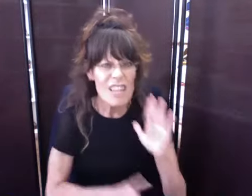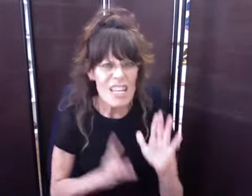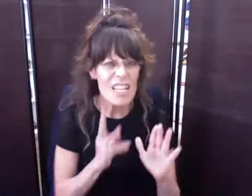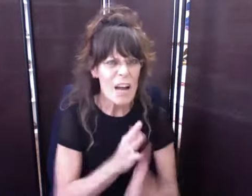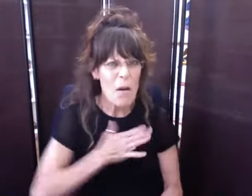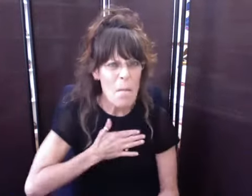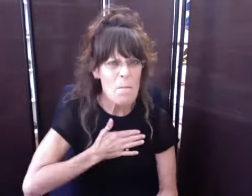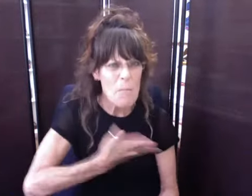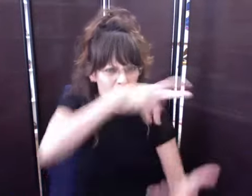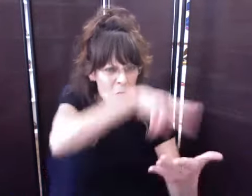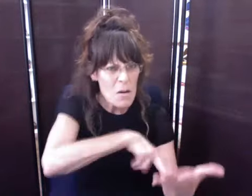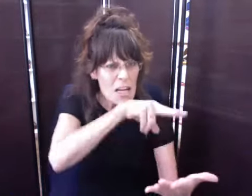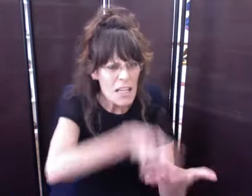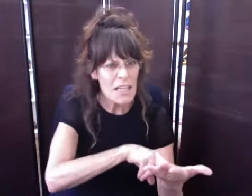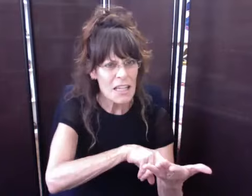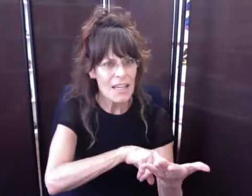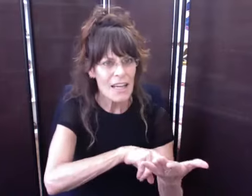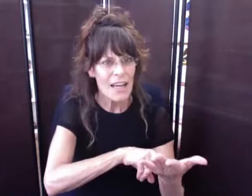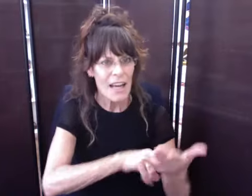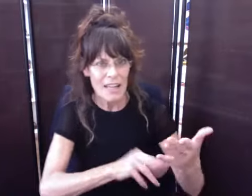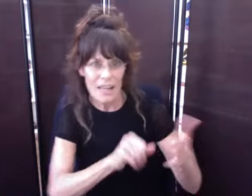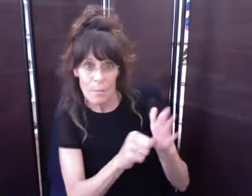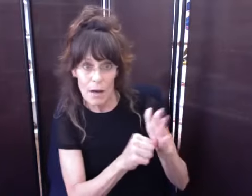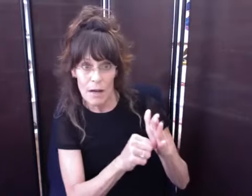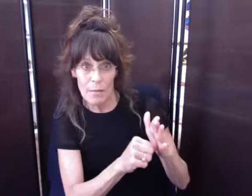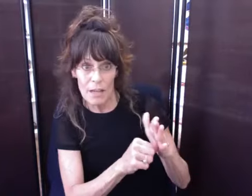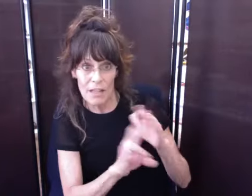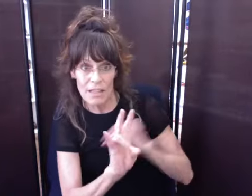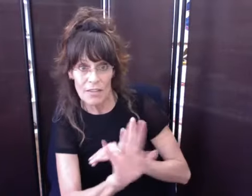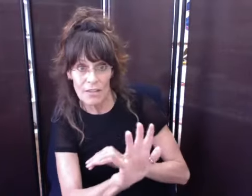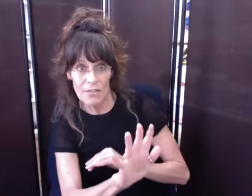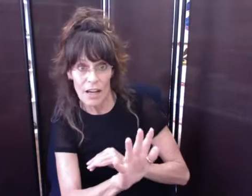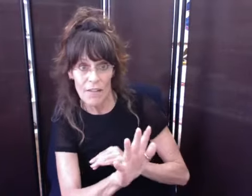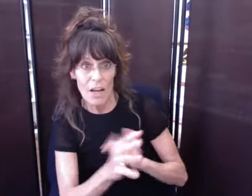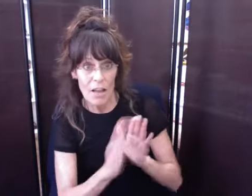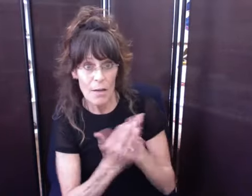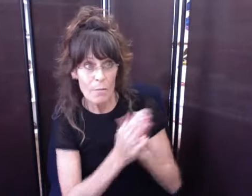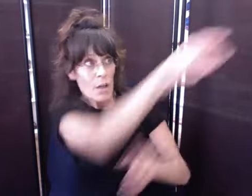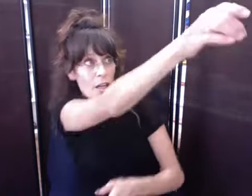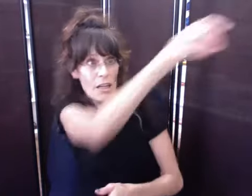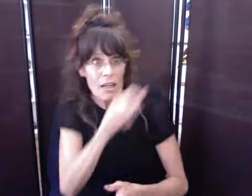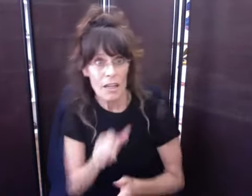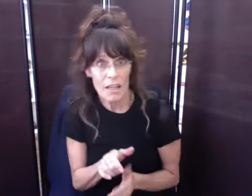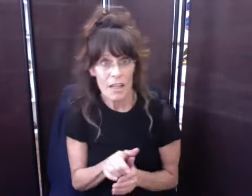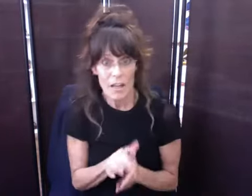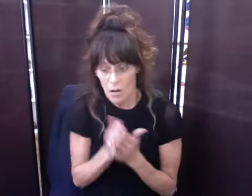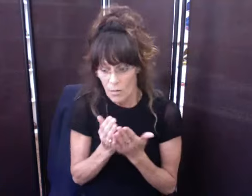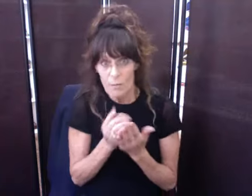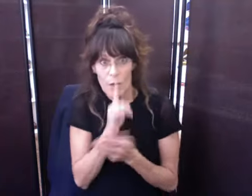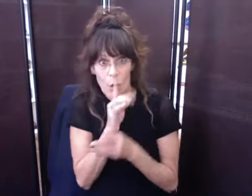right? And on the bottom of page 75, it says you take the book down from the shelf and you go find a place where you can be quiet for an hour. And I did that.